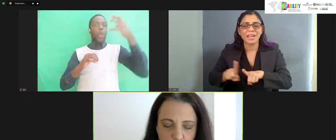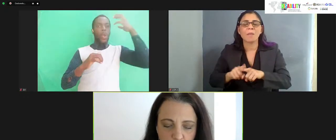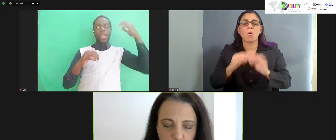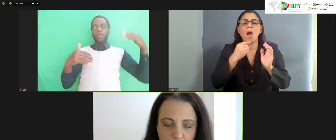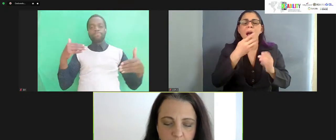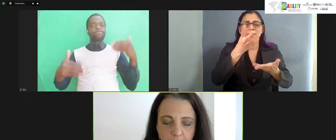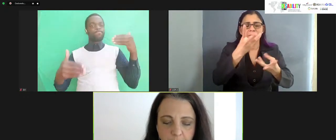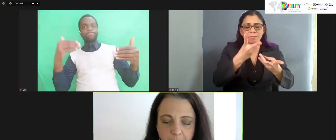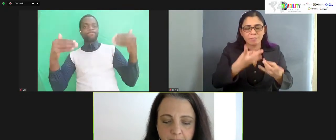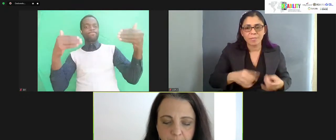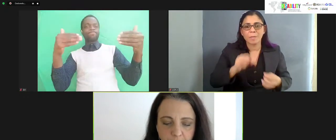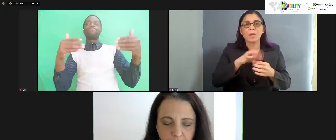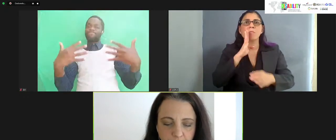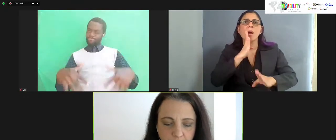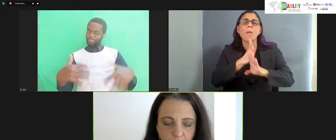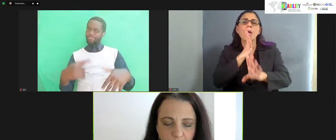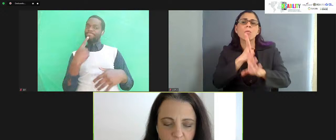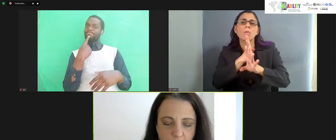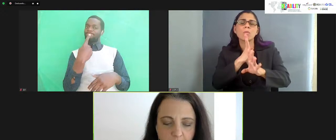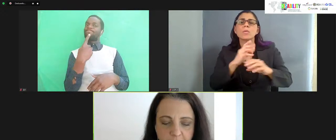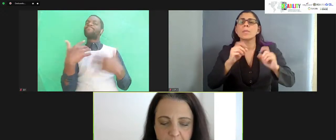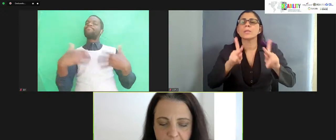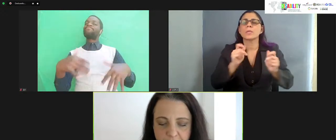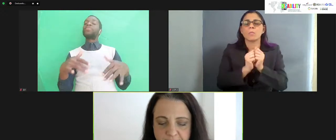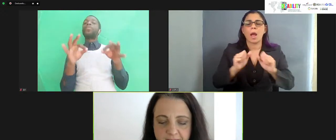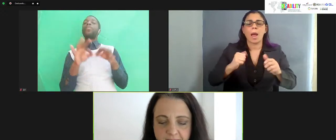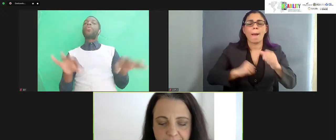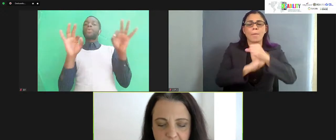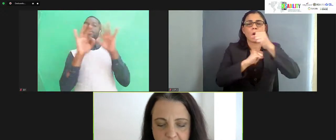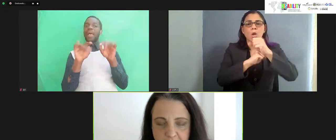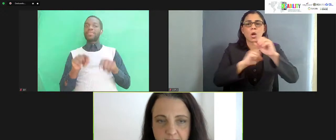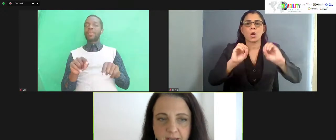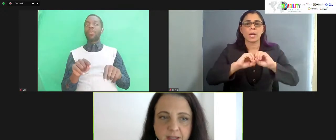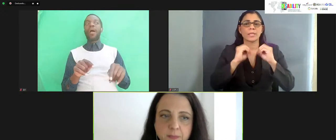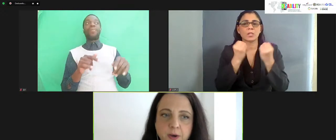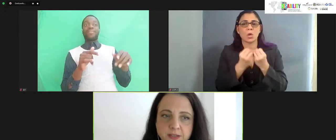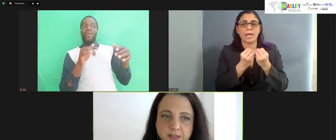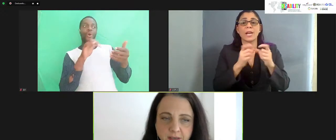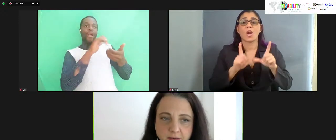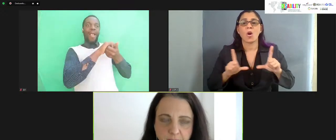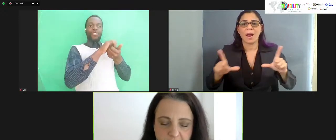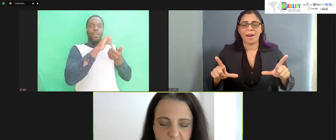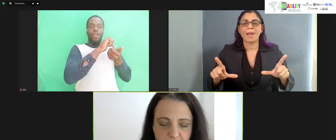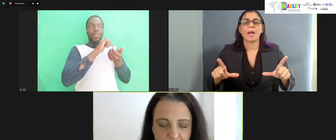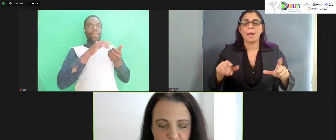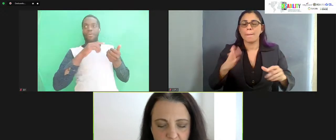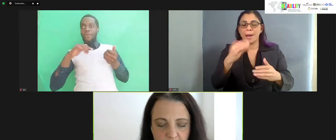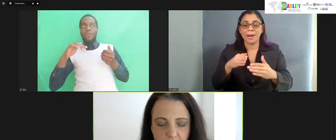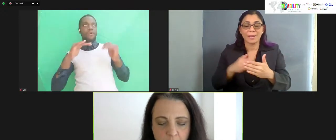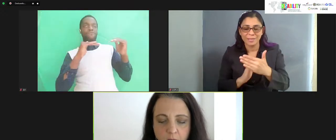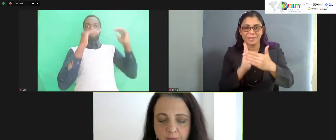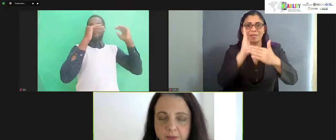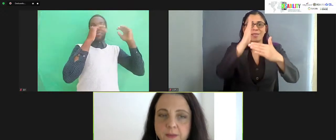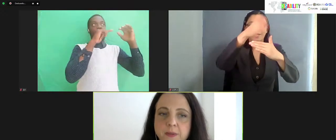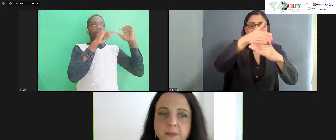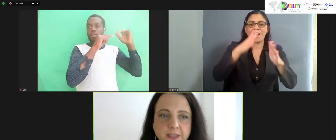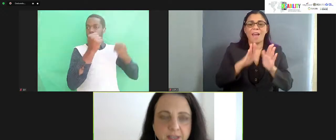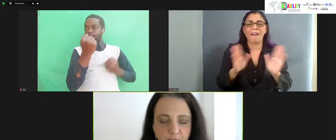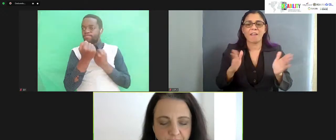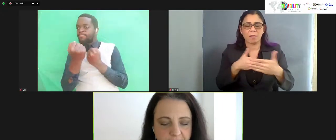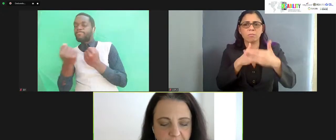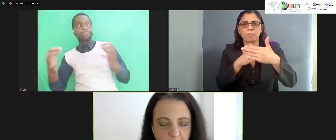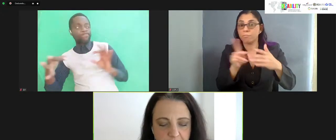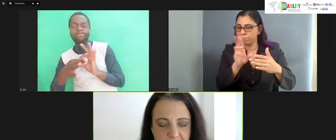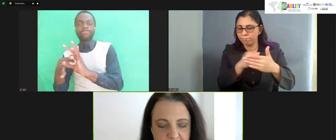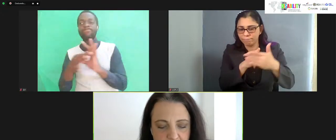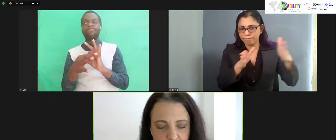to overcome the barriers that they face in the practice and participation of the implementation